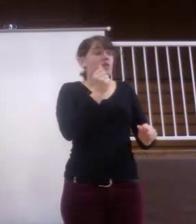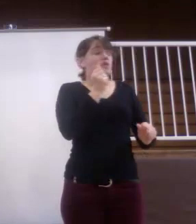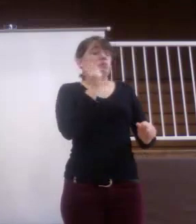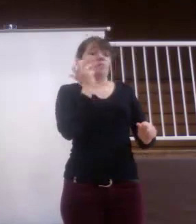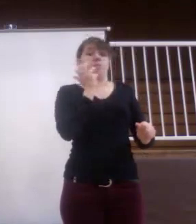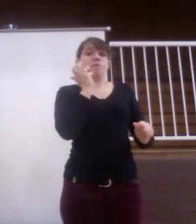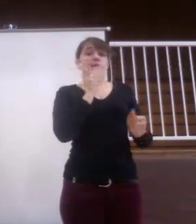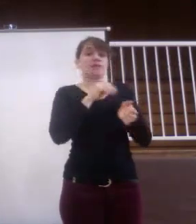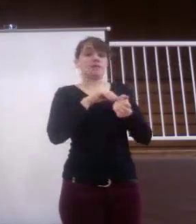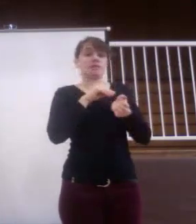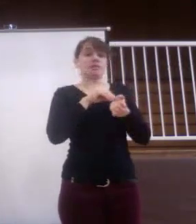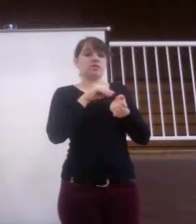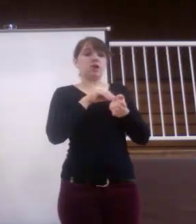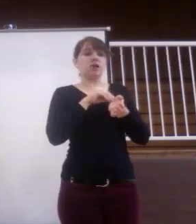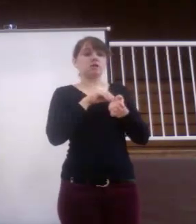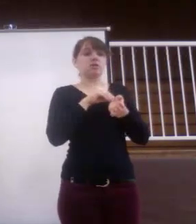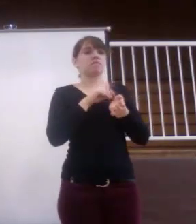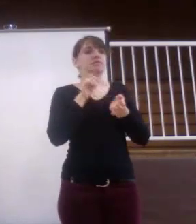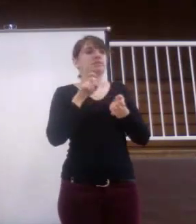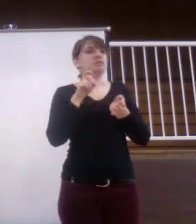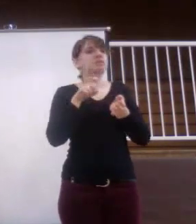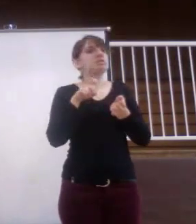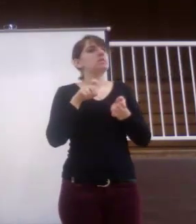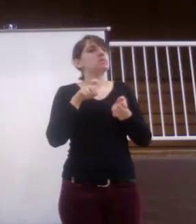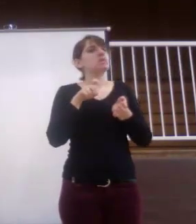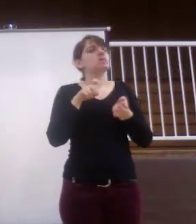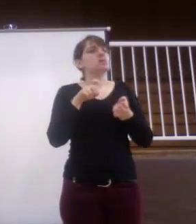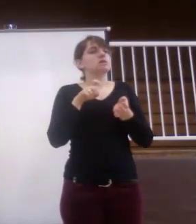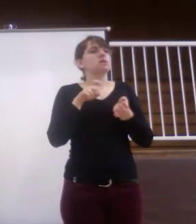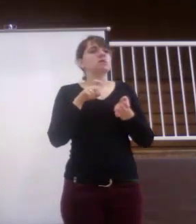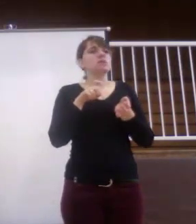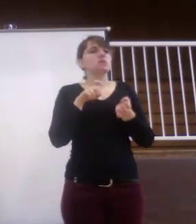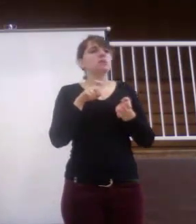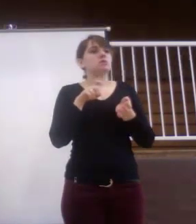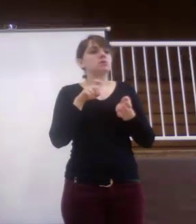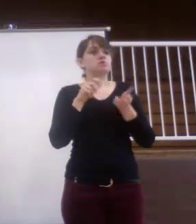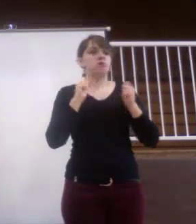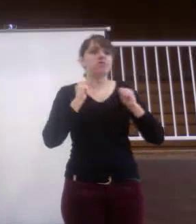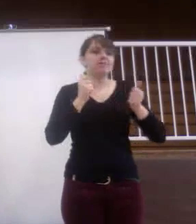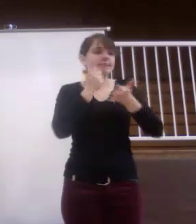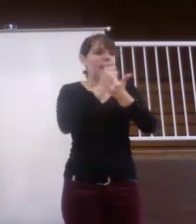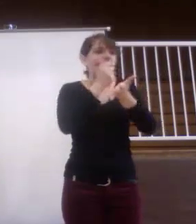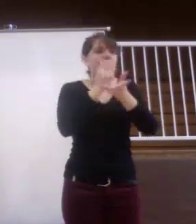physicians must aggressively respond to the needs of patients at the end of life.